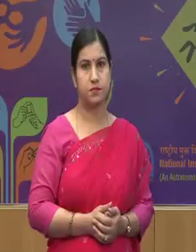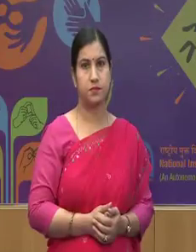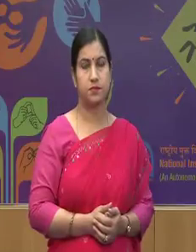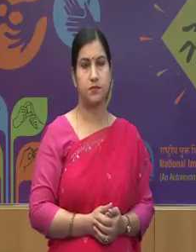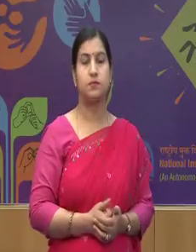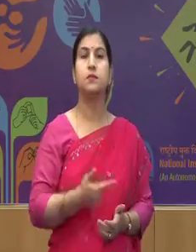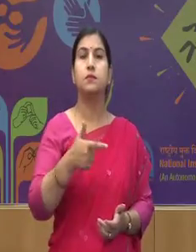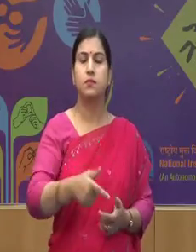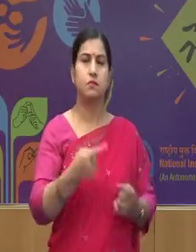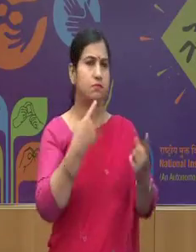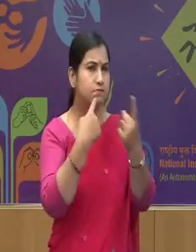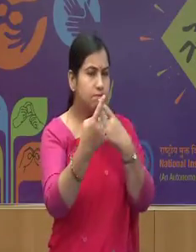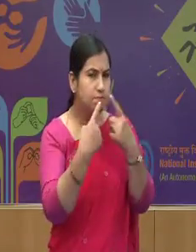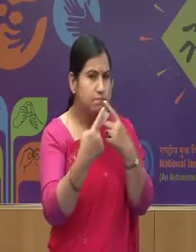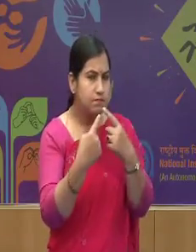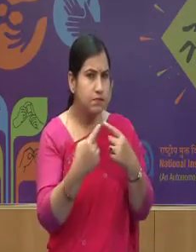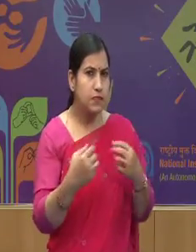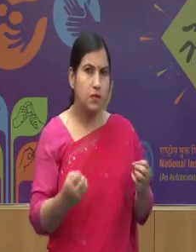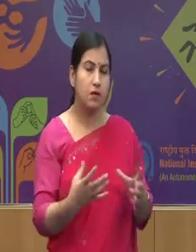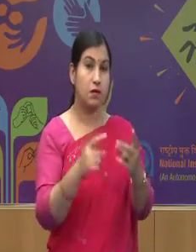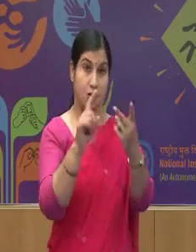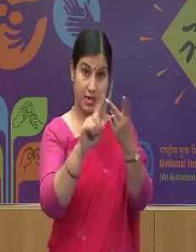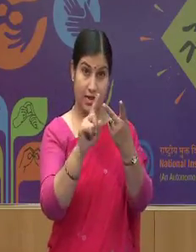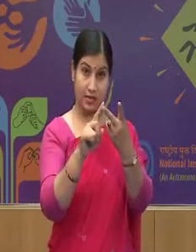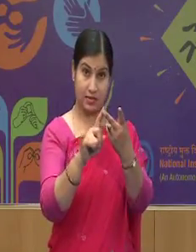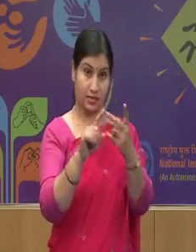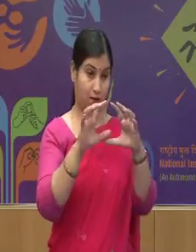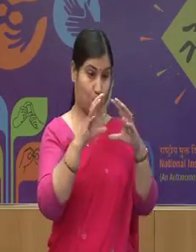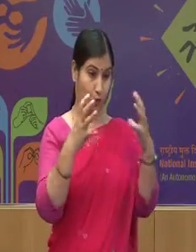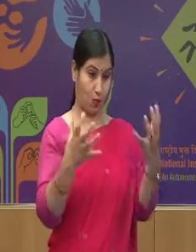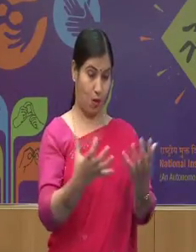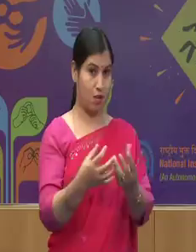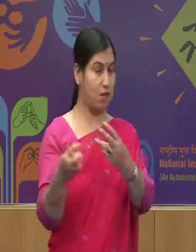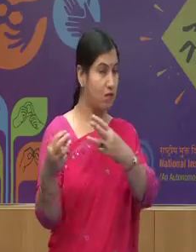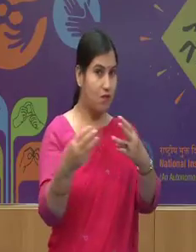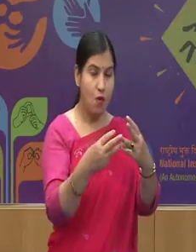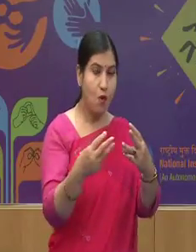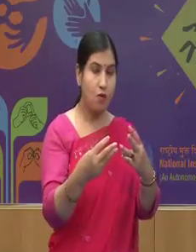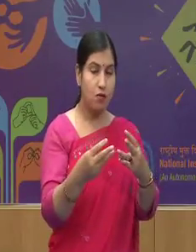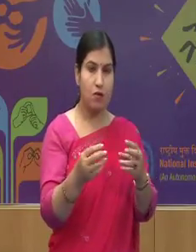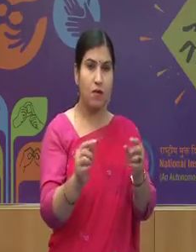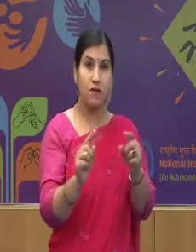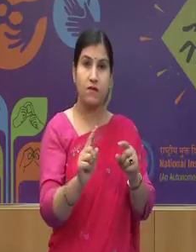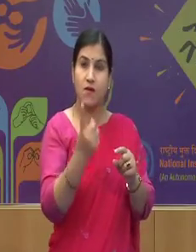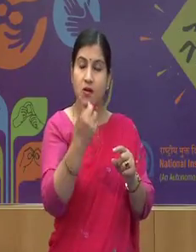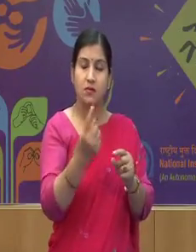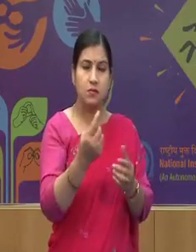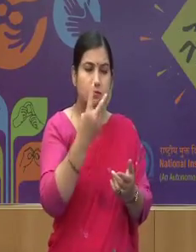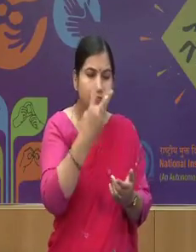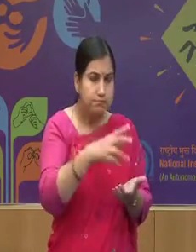Before we study about the Second World War, let us try to know what changes happened in the world during